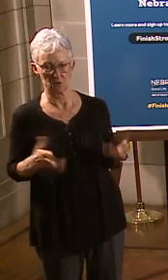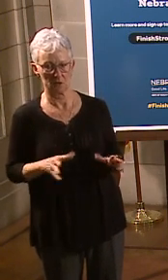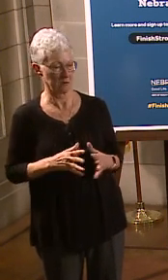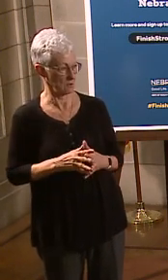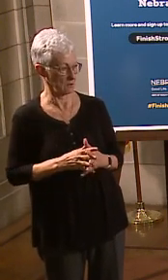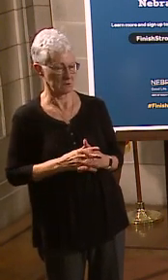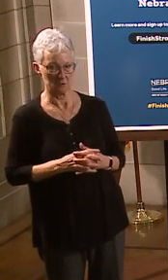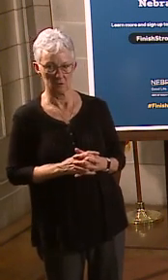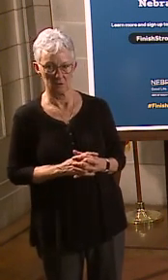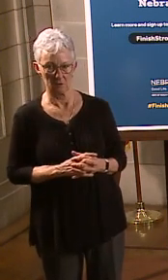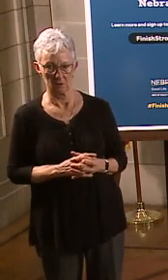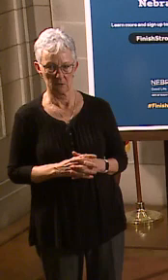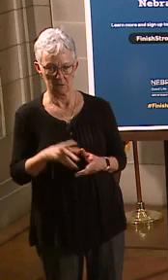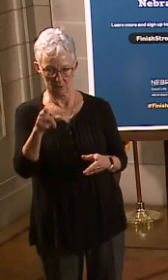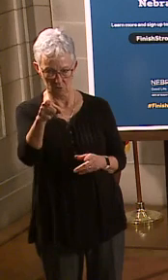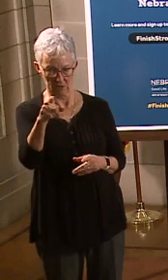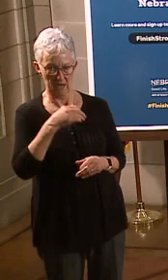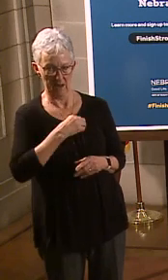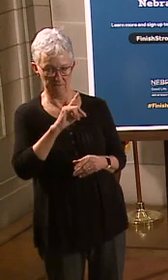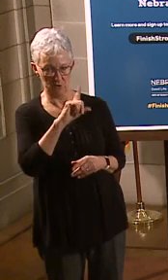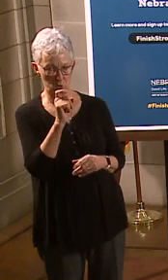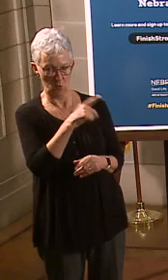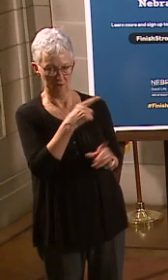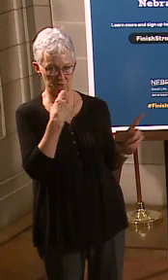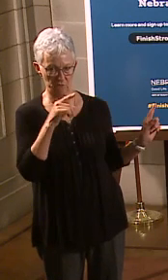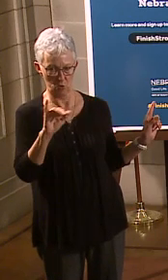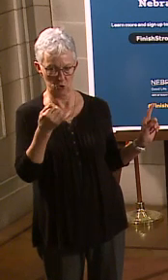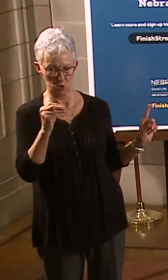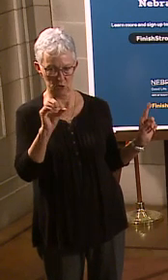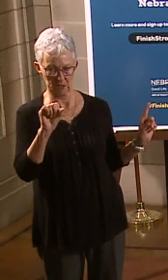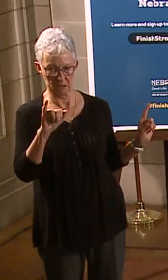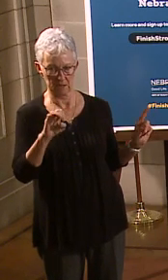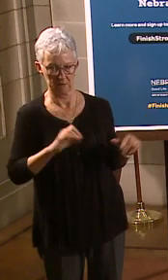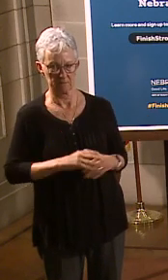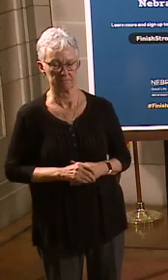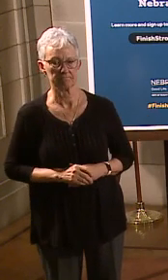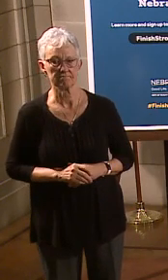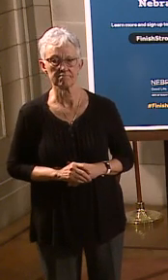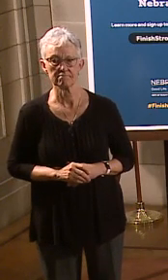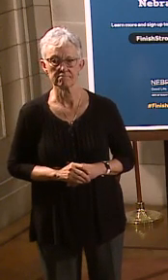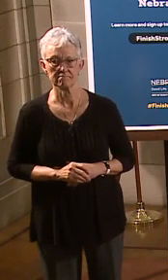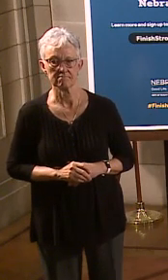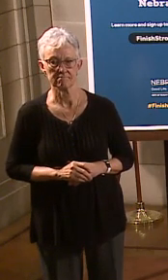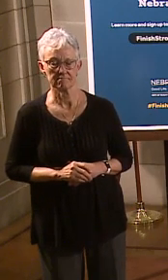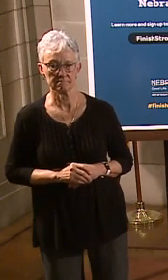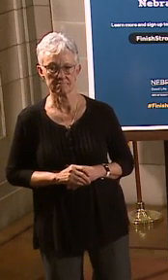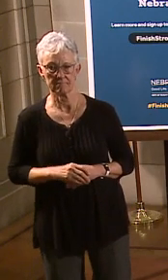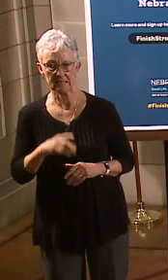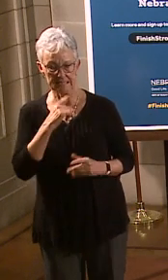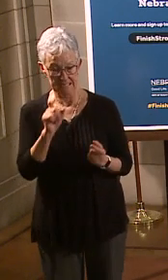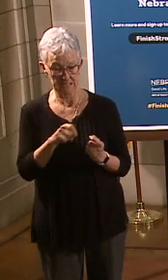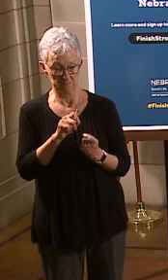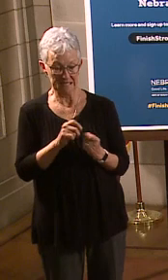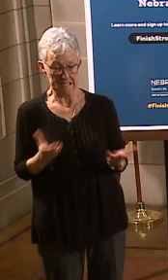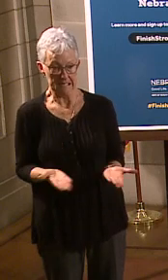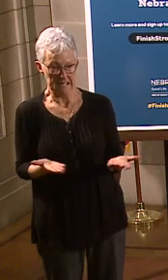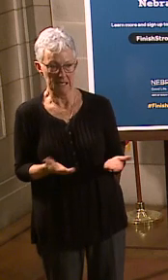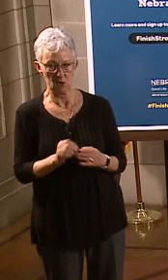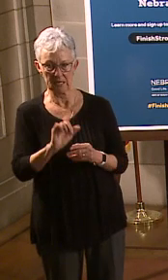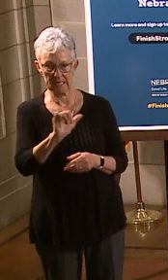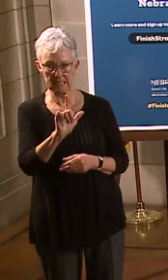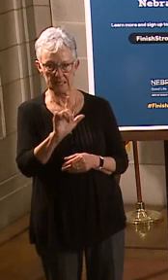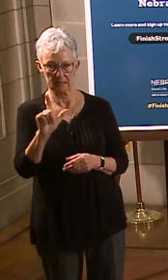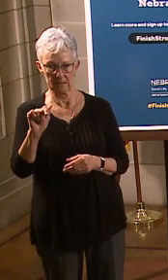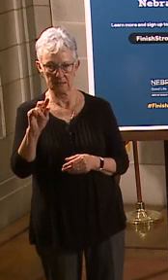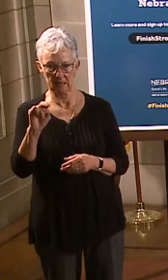I actually have a question as well, Josie. So specifically here in Lincoln Lancaster County, the health department here is doing